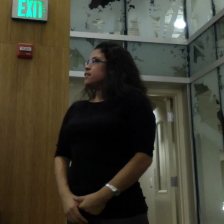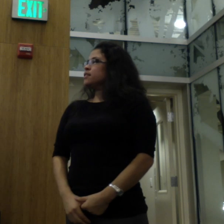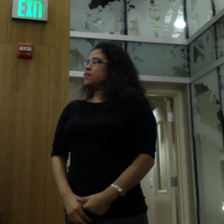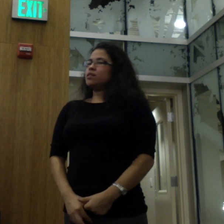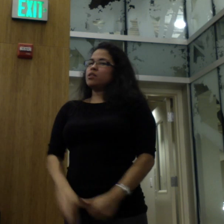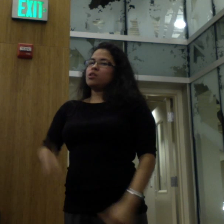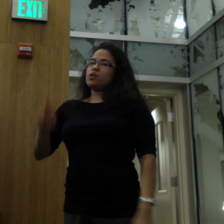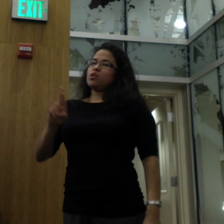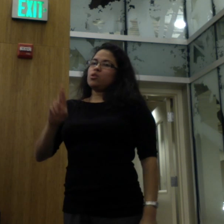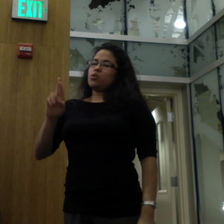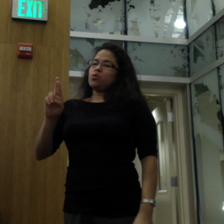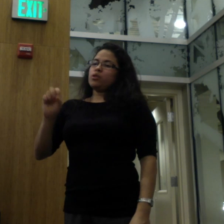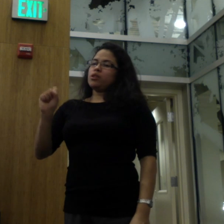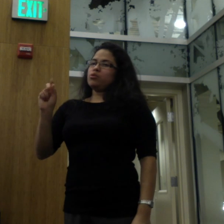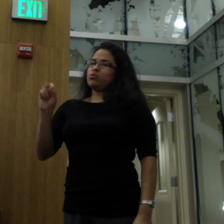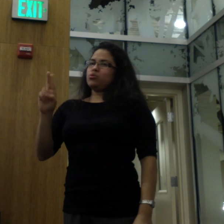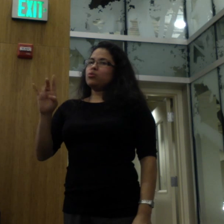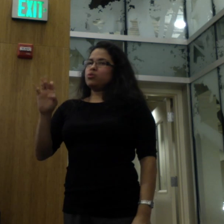Resources.